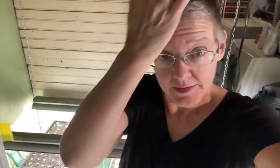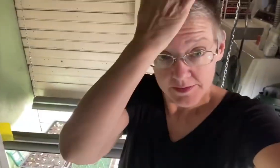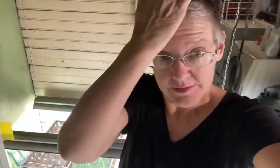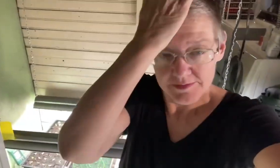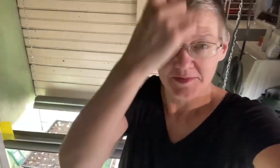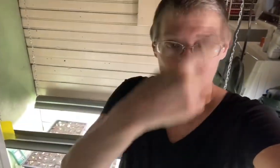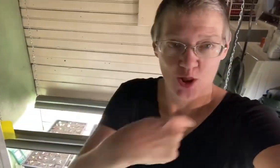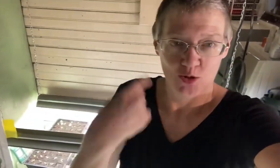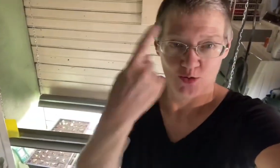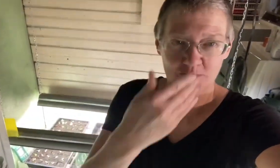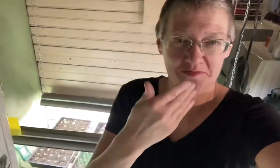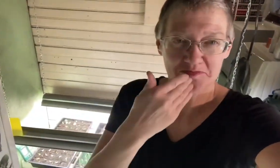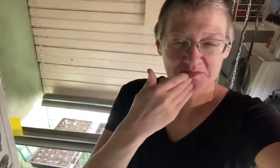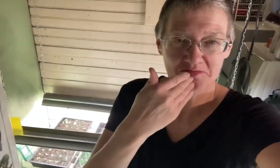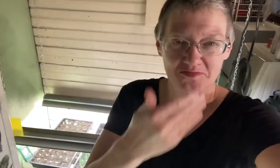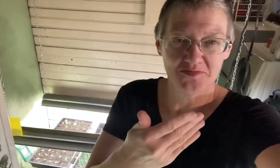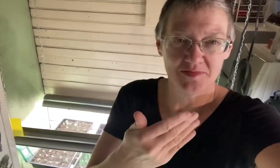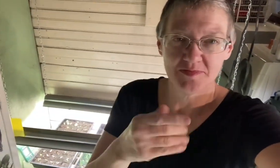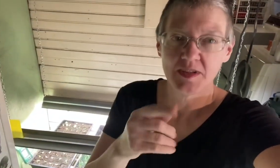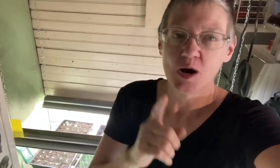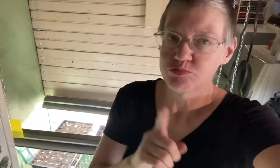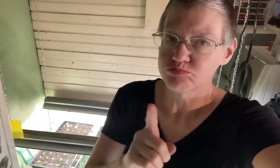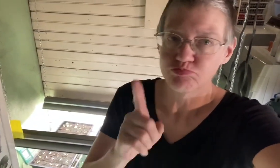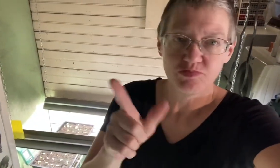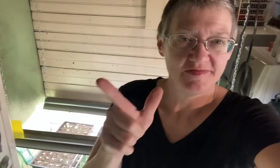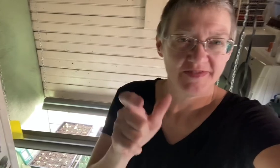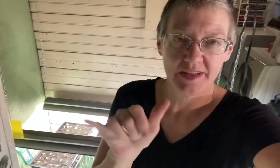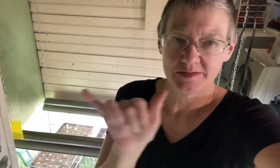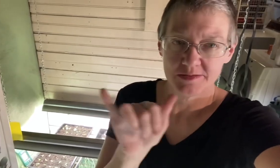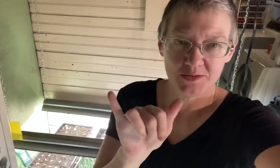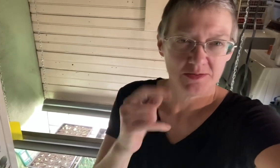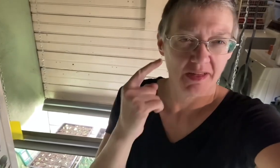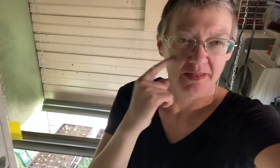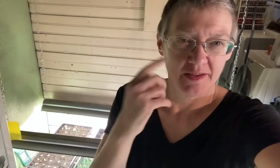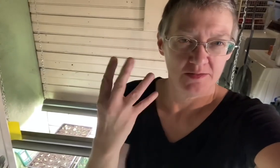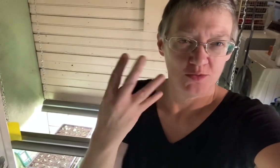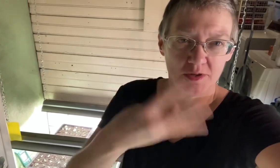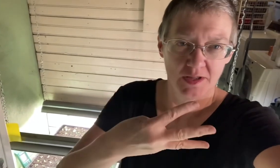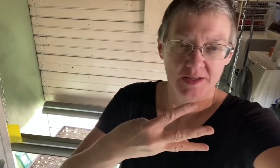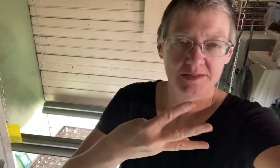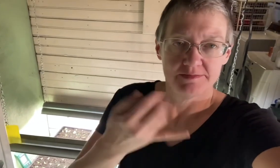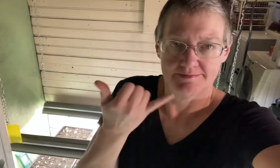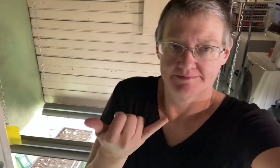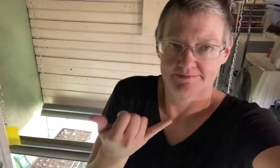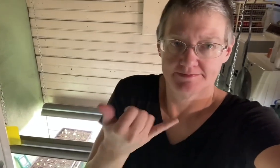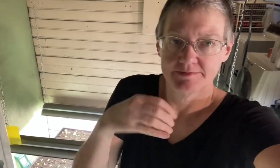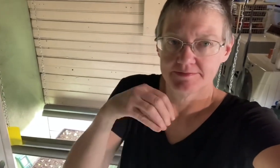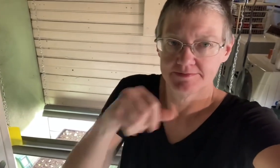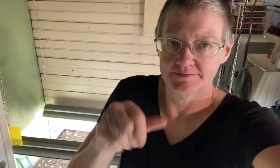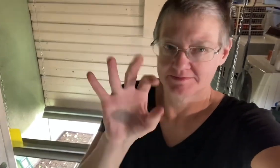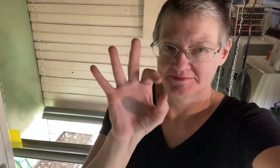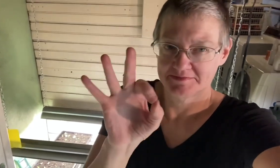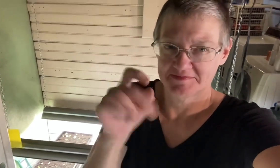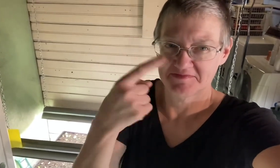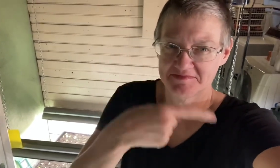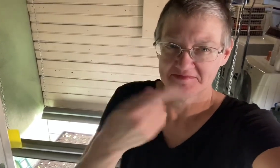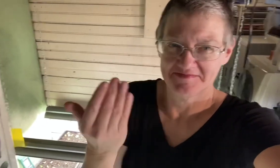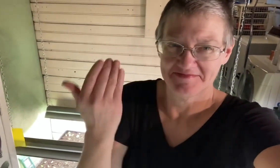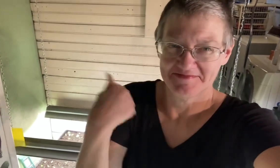The red cabbage is looking good. It germinated quickly too, in only 4 days. I